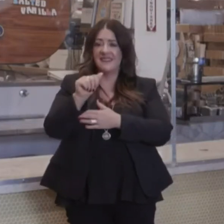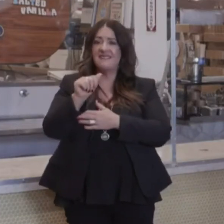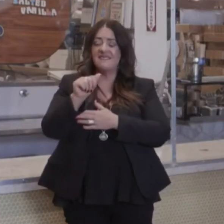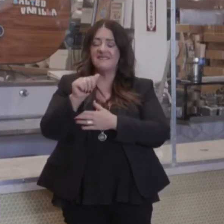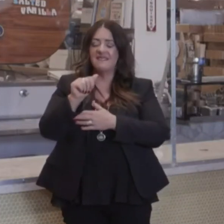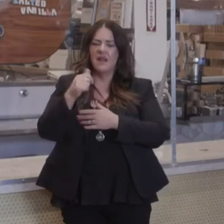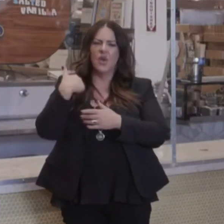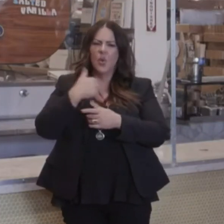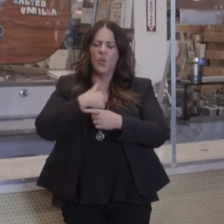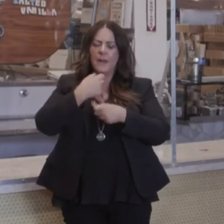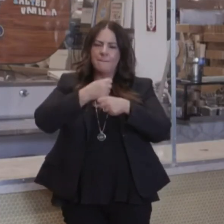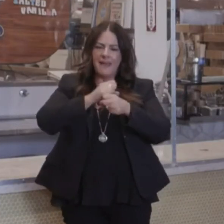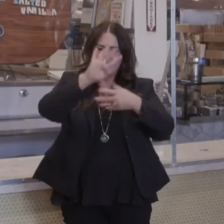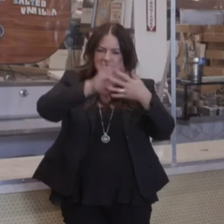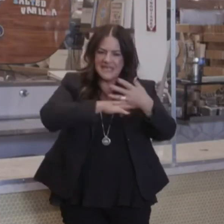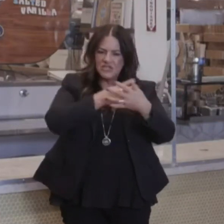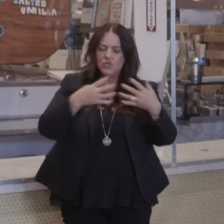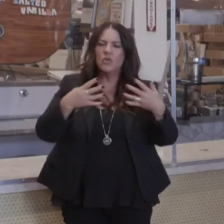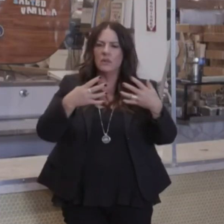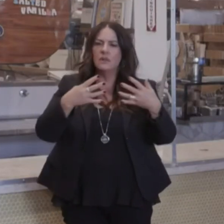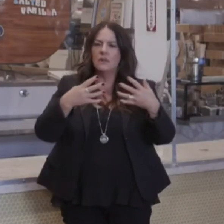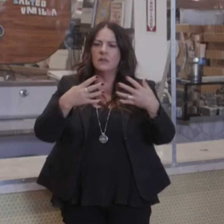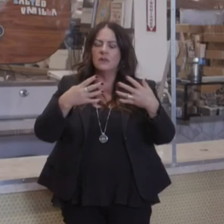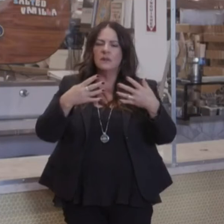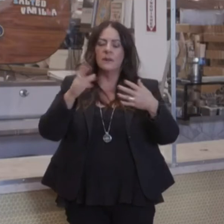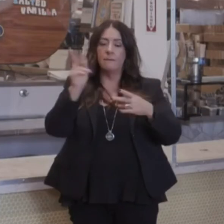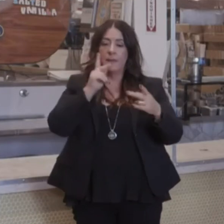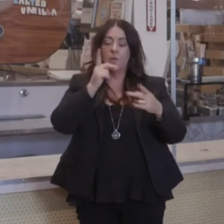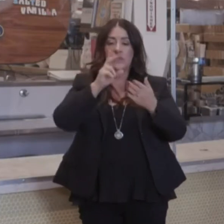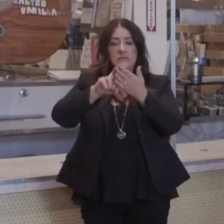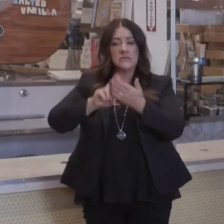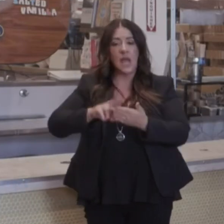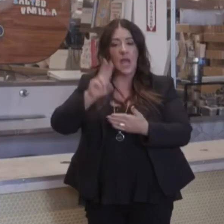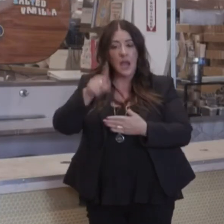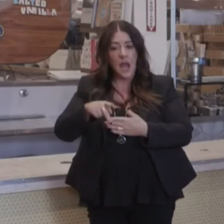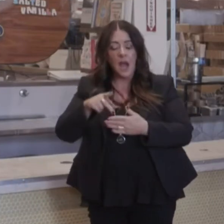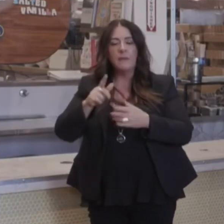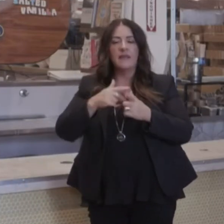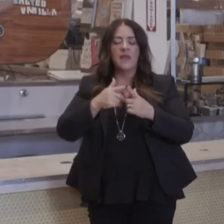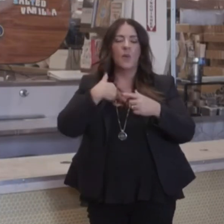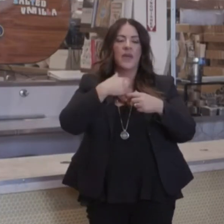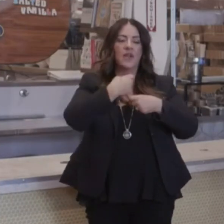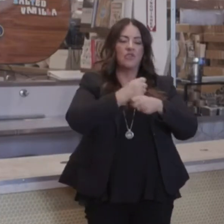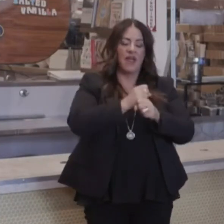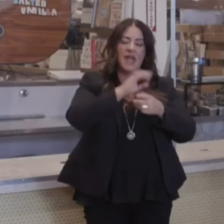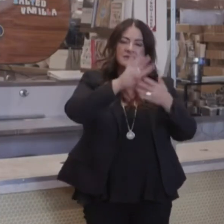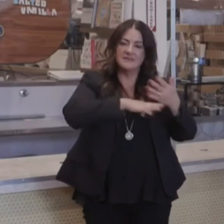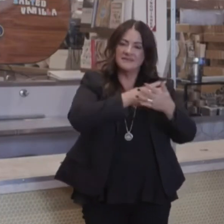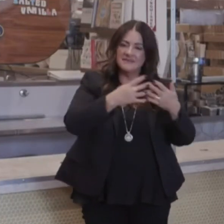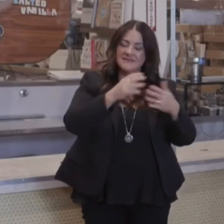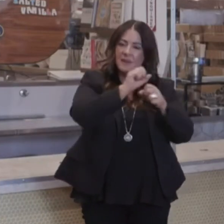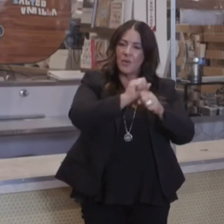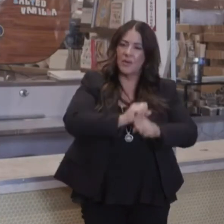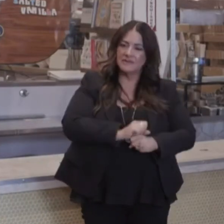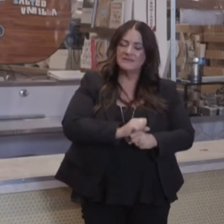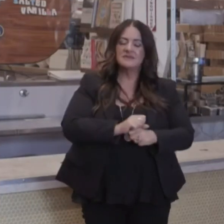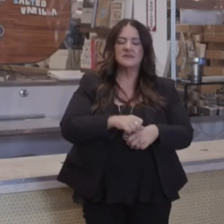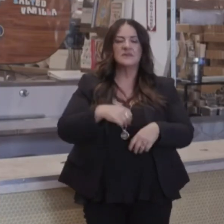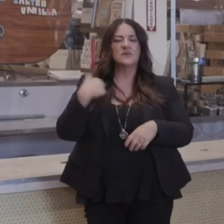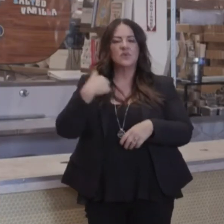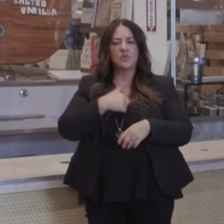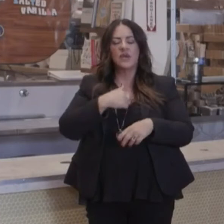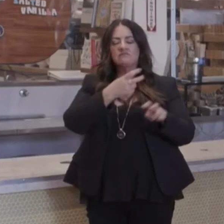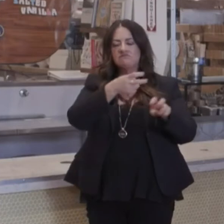to actually schedule all on that one single app. We just now are going through 3 phases. This is the first phase of that transition